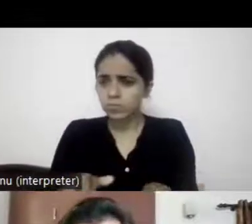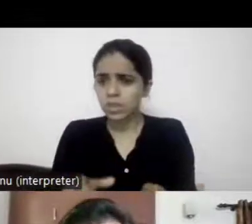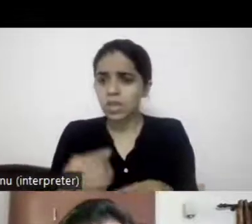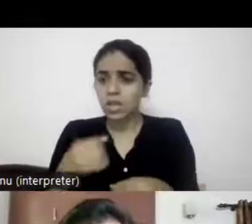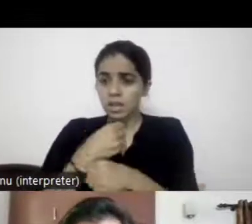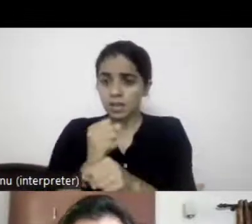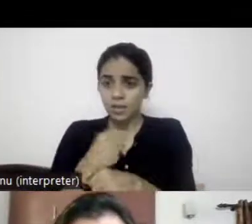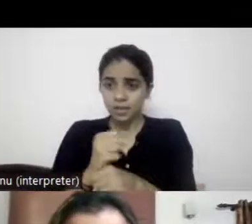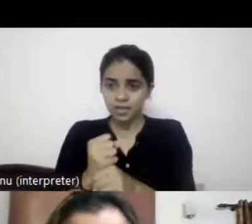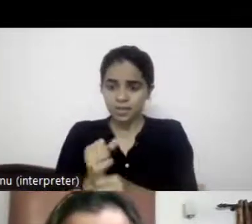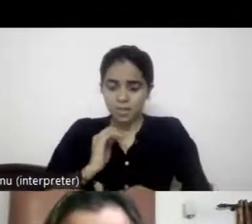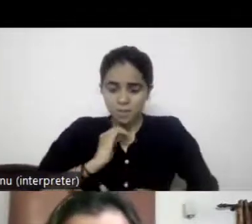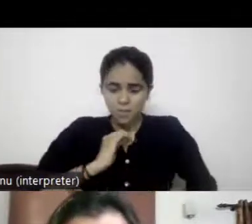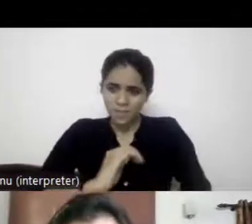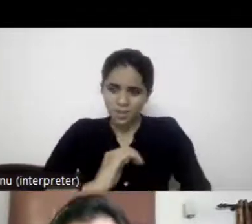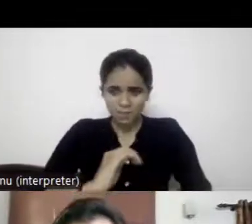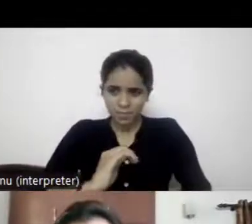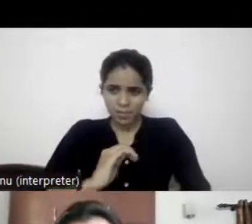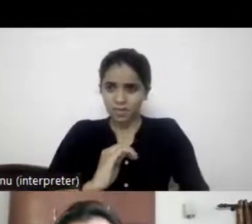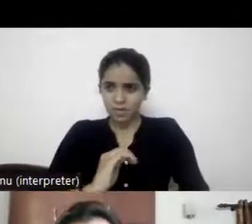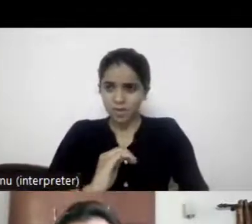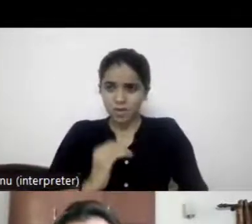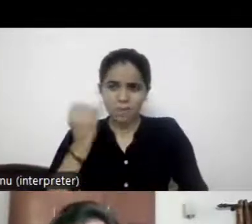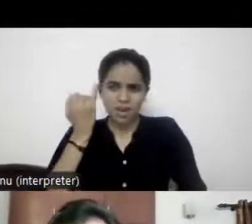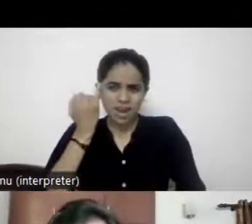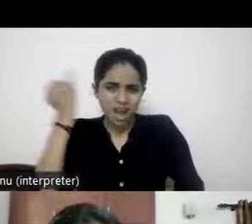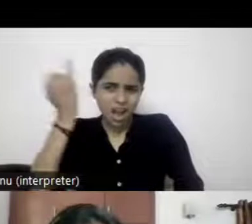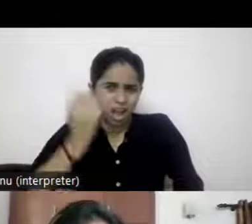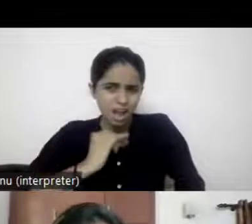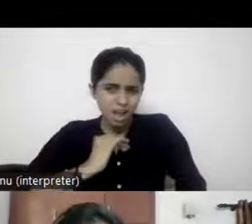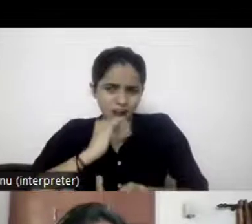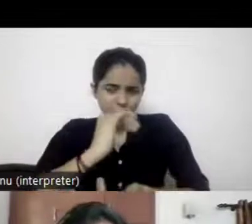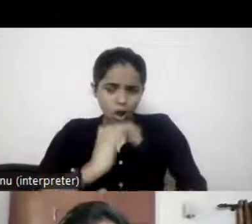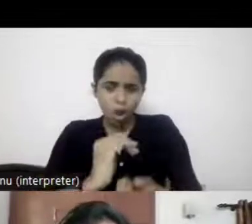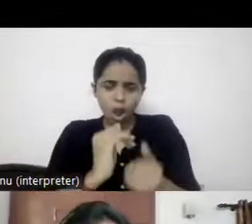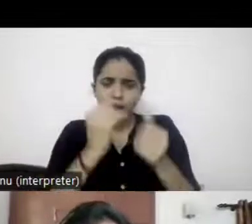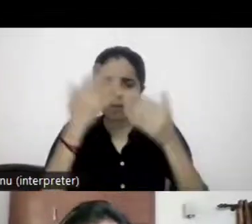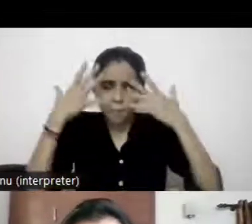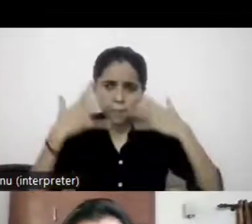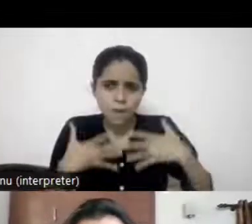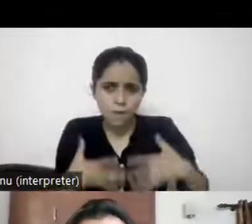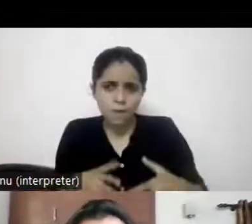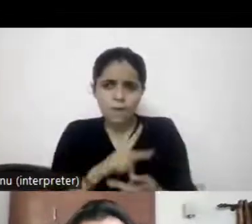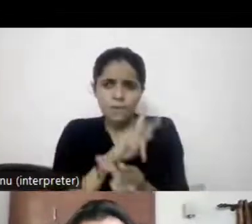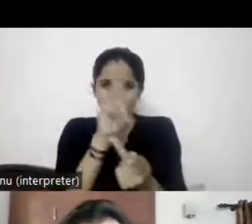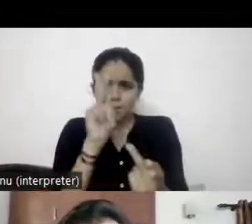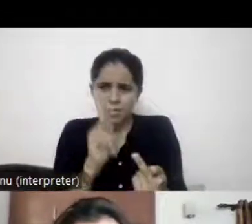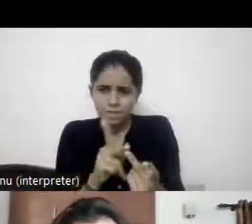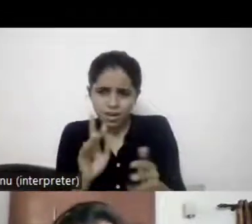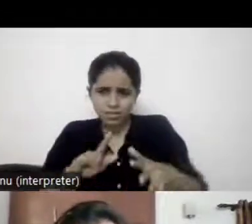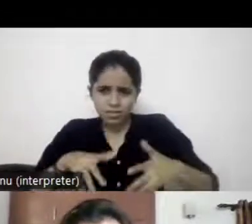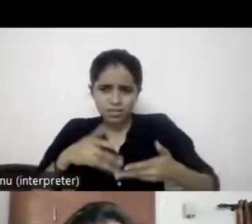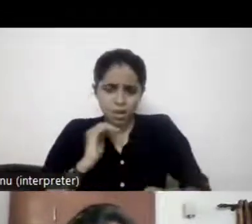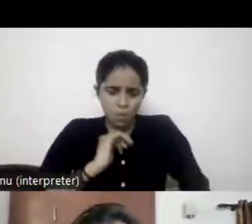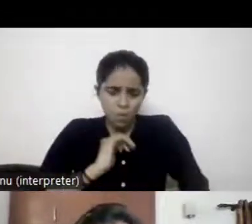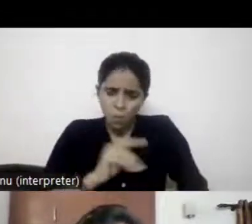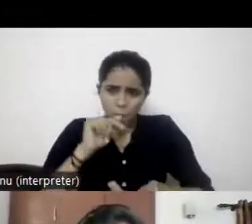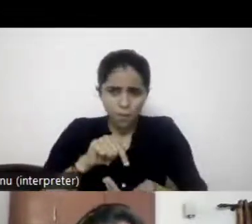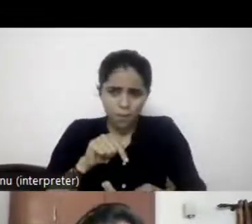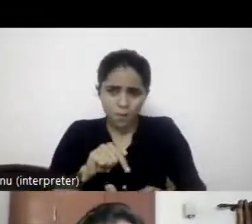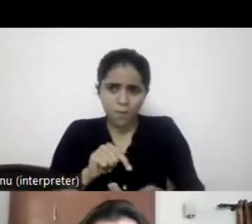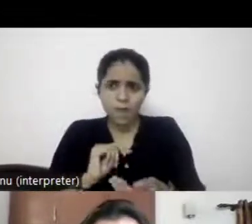creating a baby. They're also promoting this idea of body perfection. So what is this idea of body